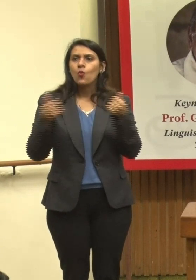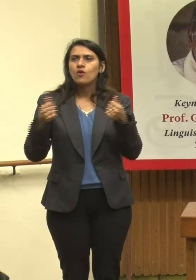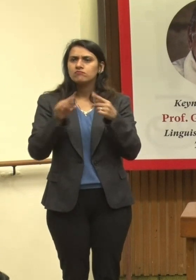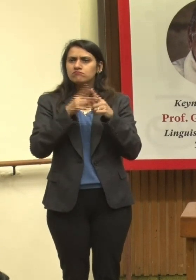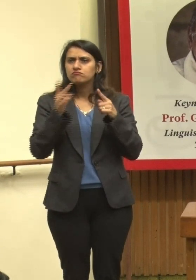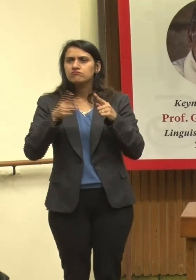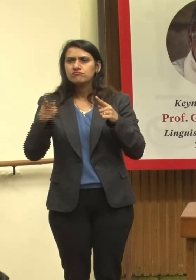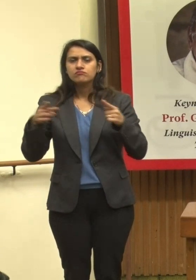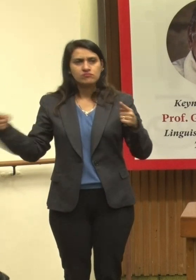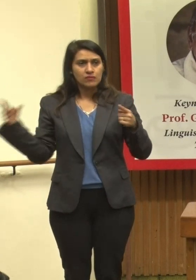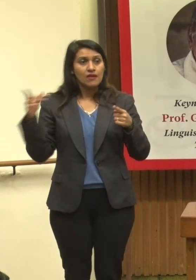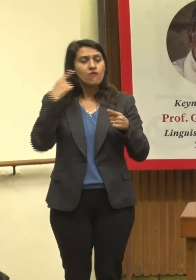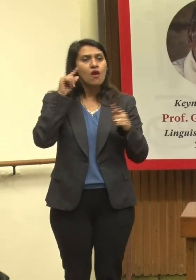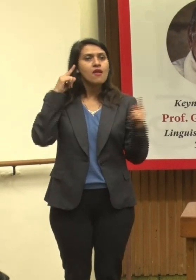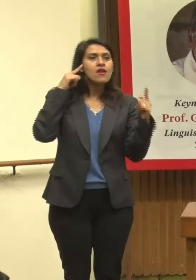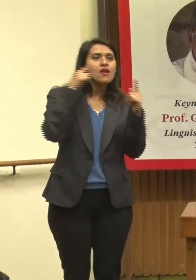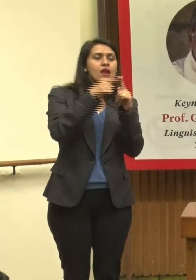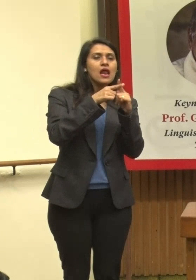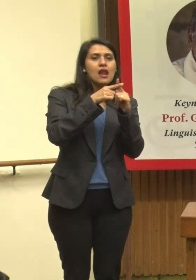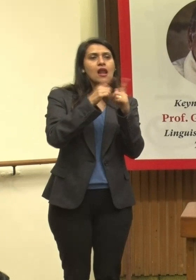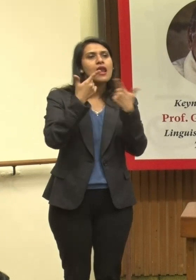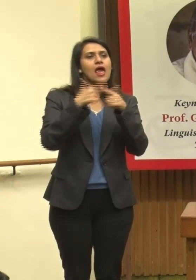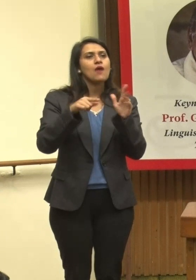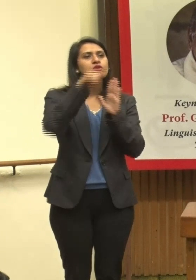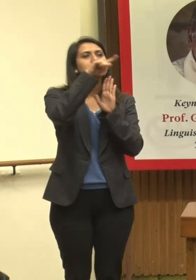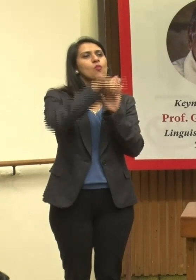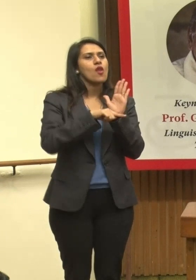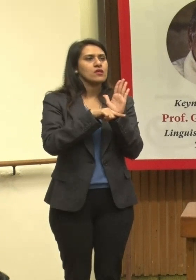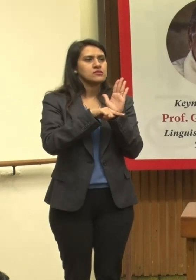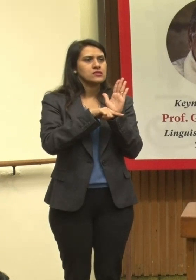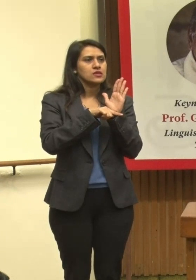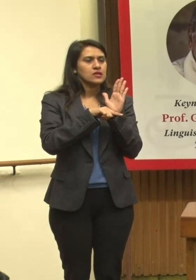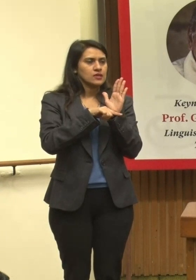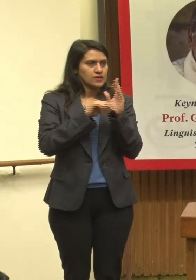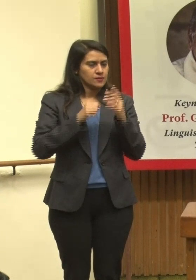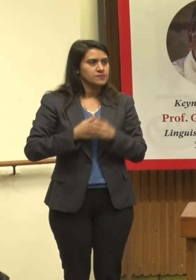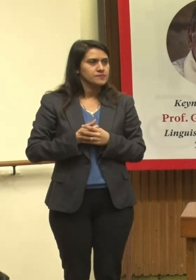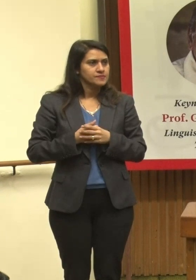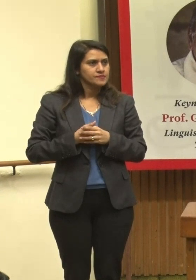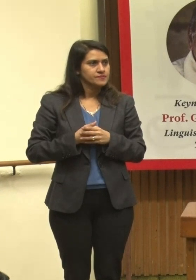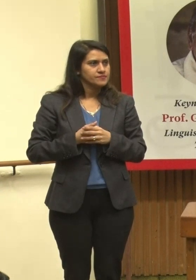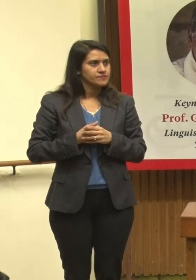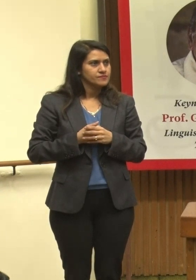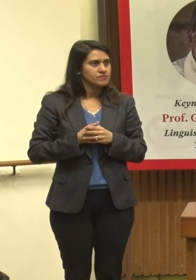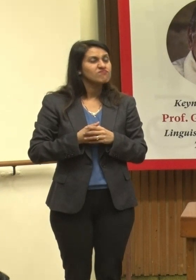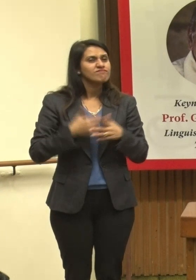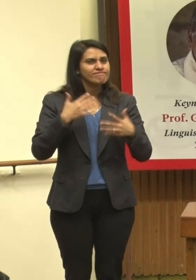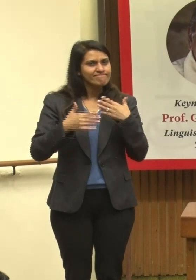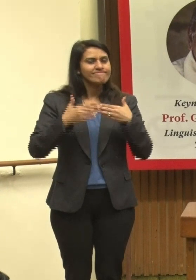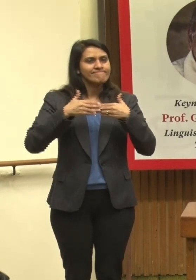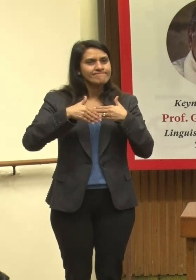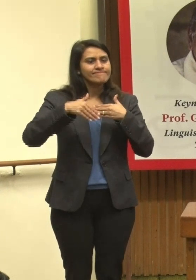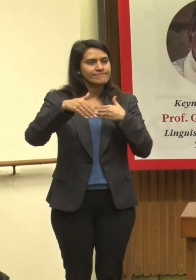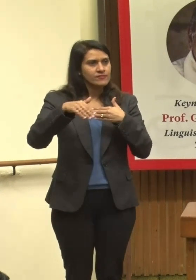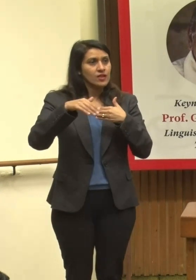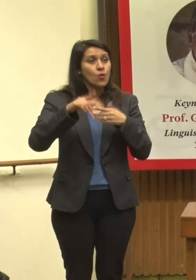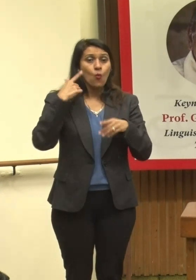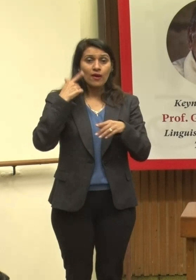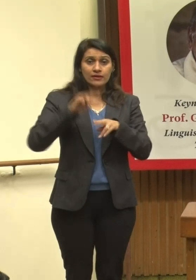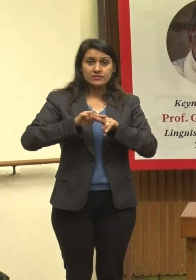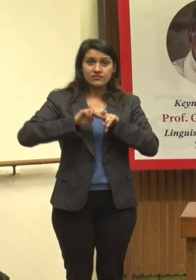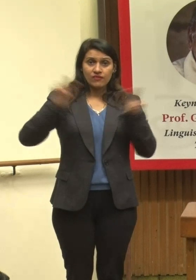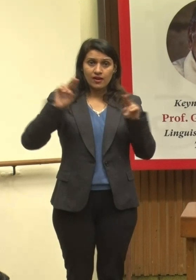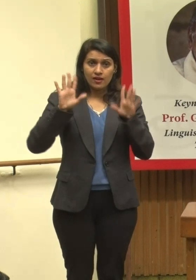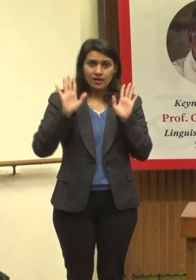states for the purpose of language policy. For the purpose of language policy. The trouble is, however, once that is done,